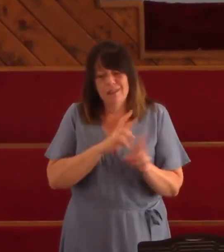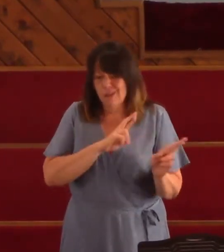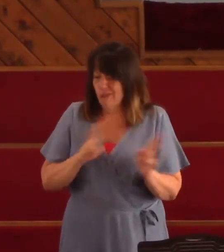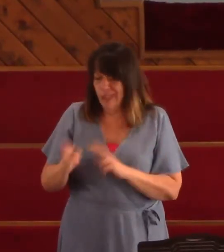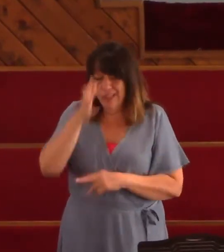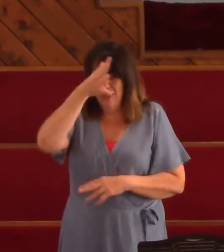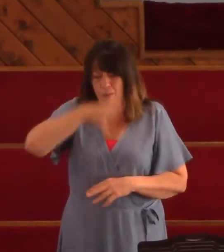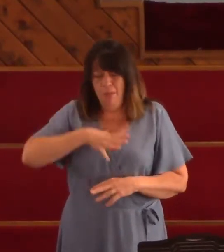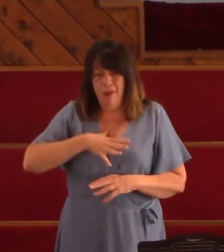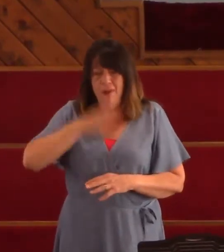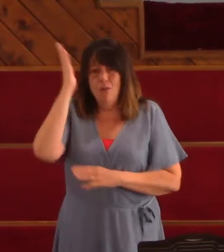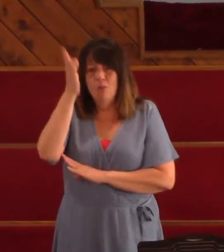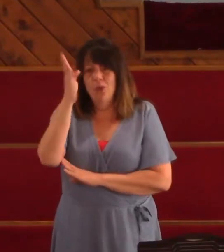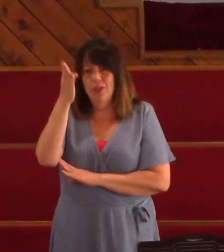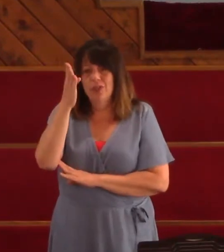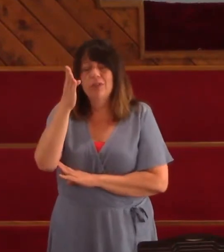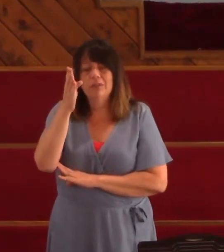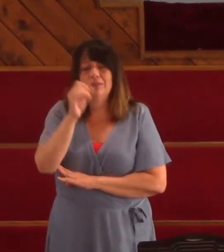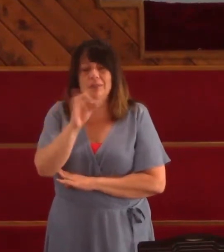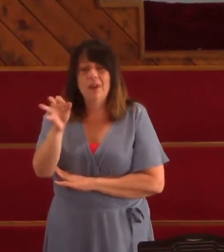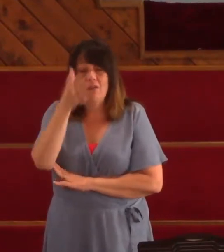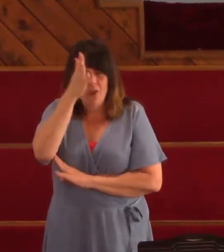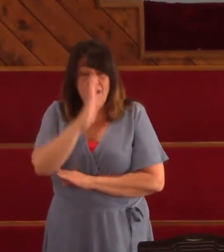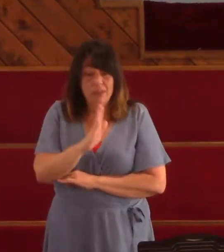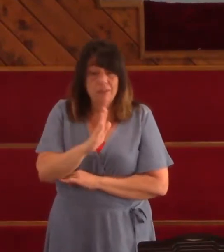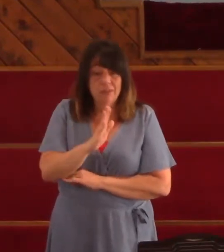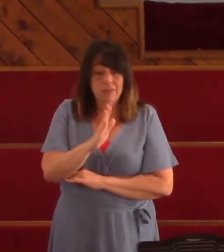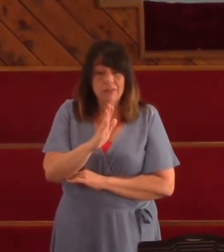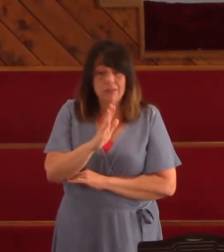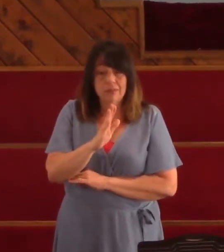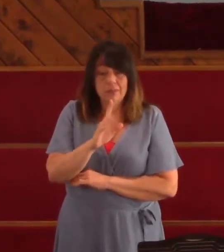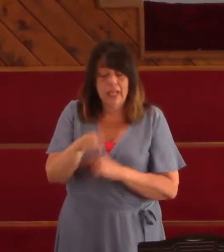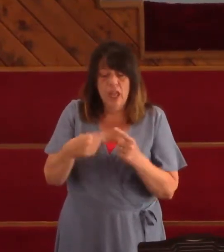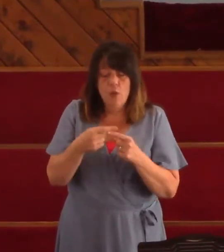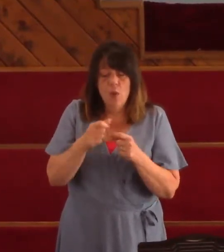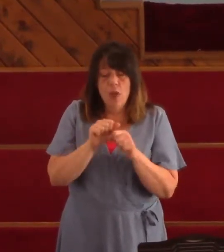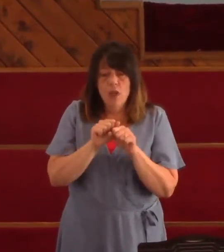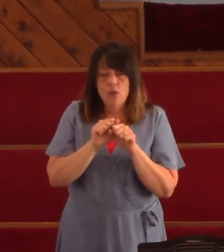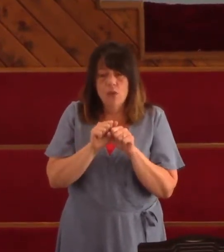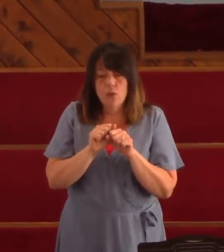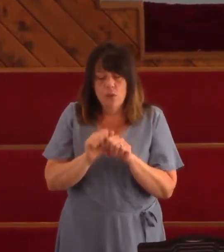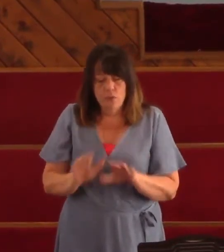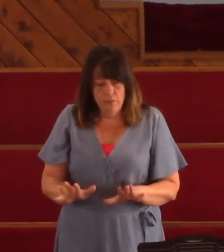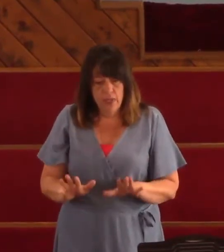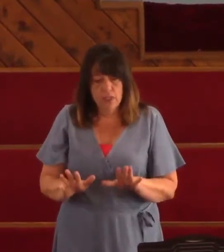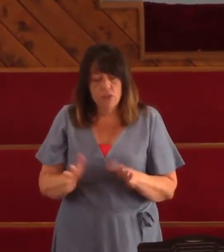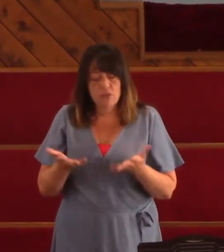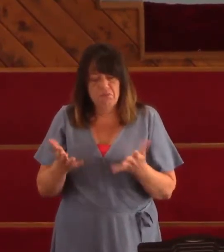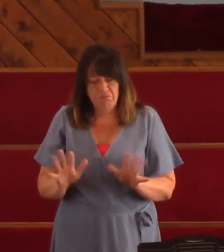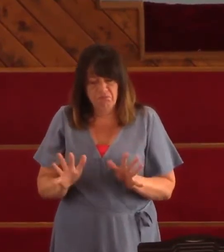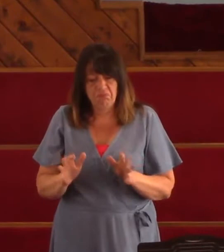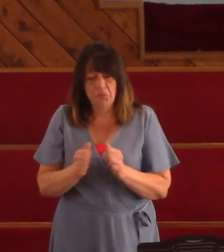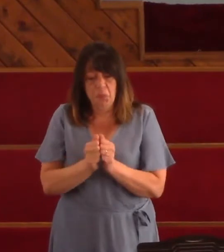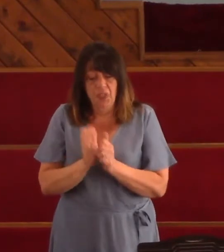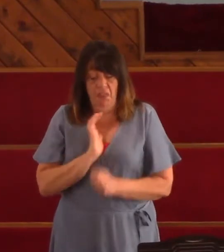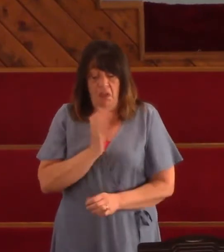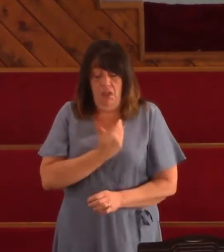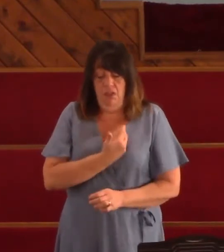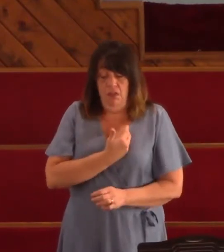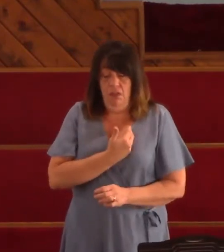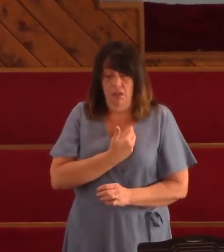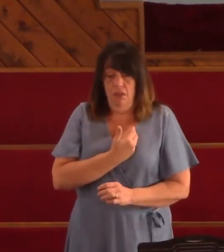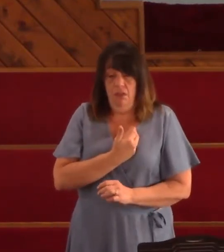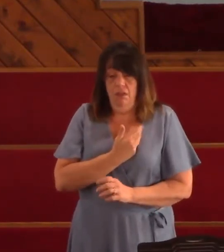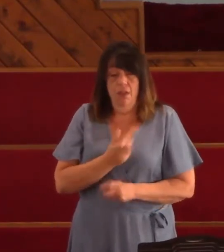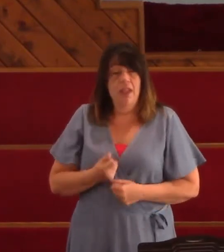you'd use us, Heavenly Father, when you're through with us, oh God. May we stand aside. May you be given all glory,